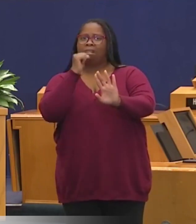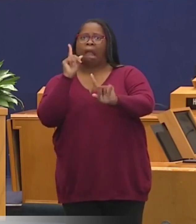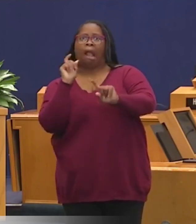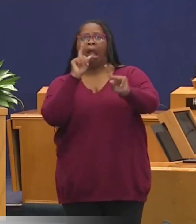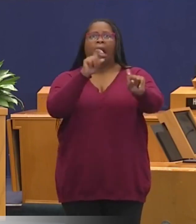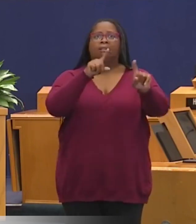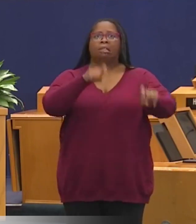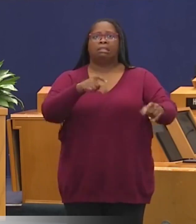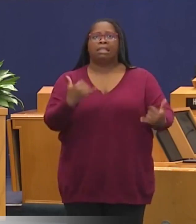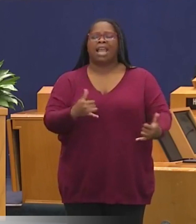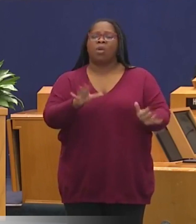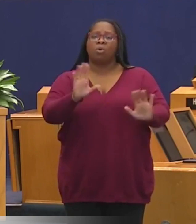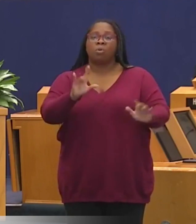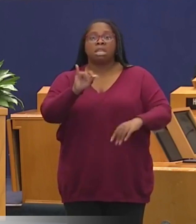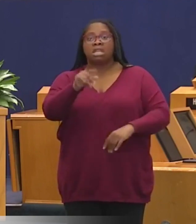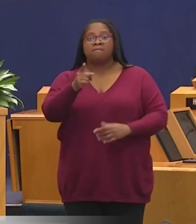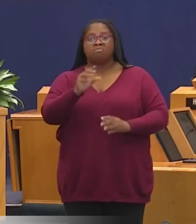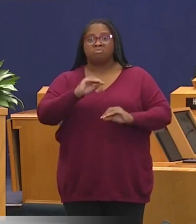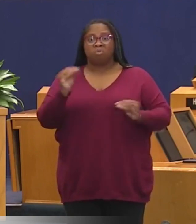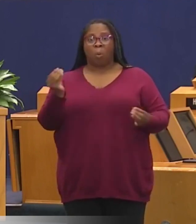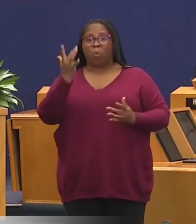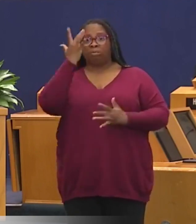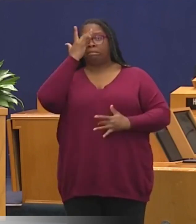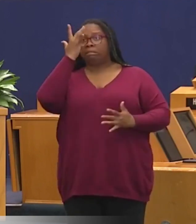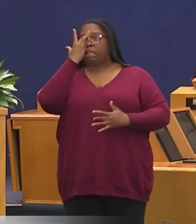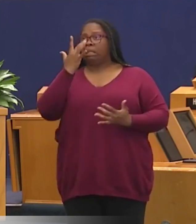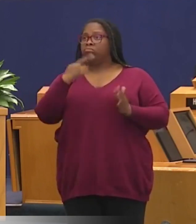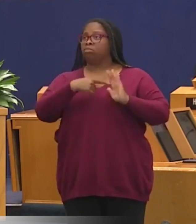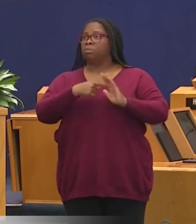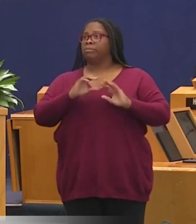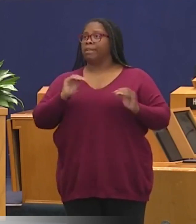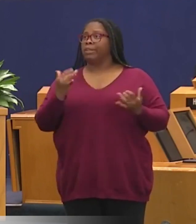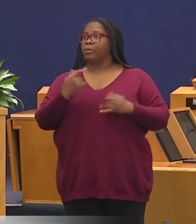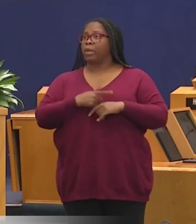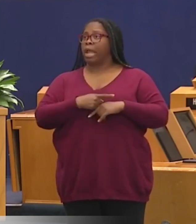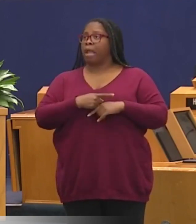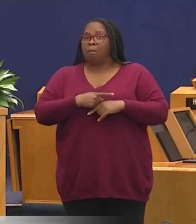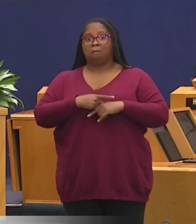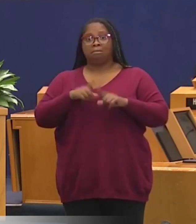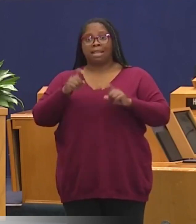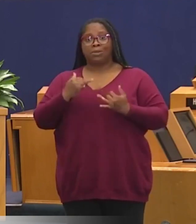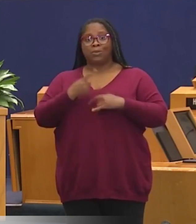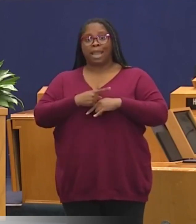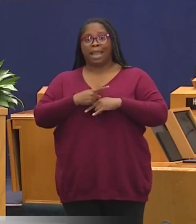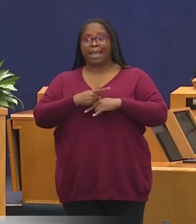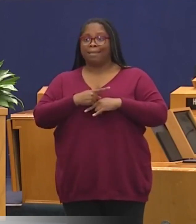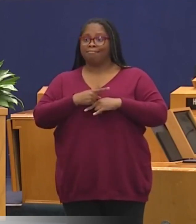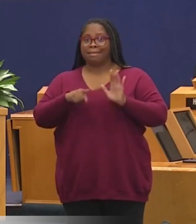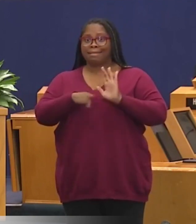have no symptoms and you test negative today, it will say nothing about your status tomorrow.